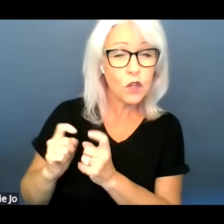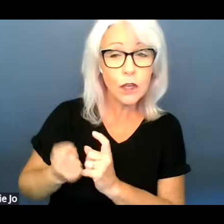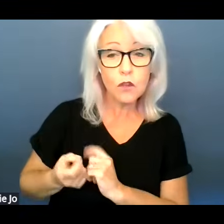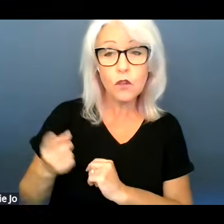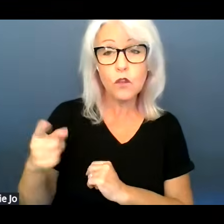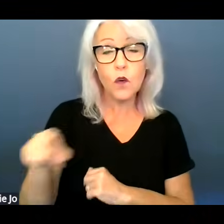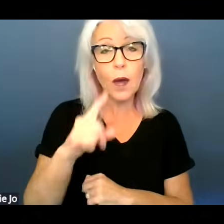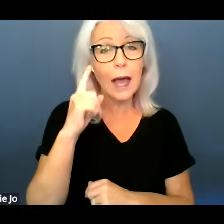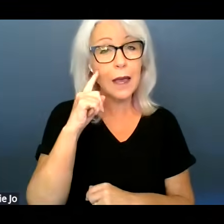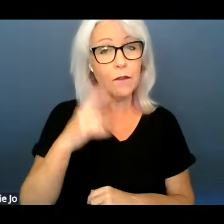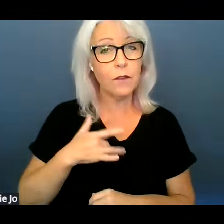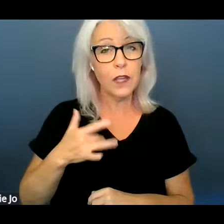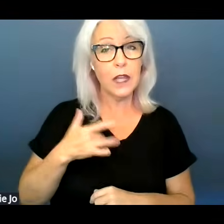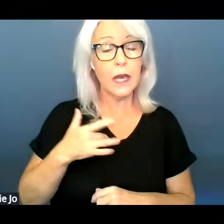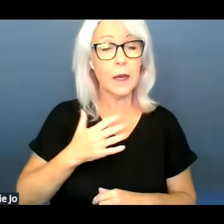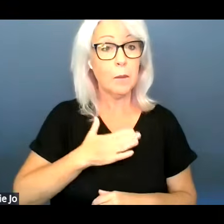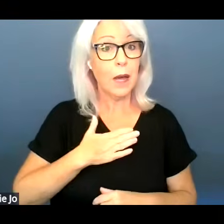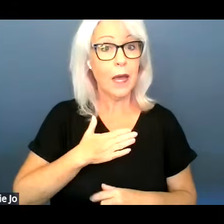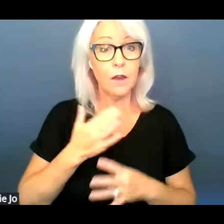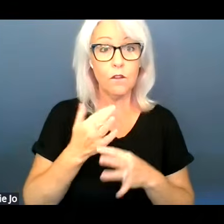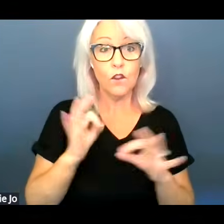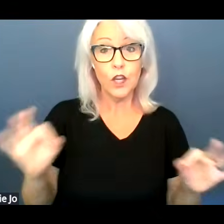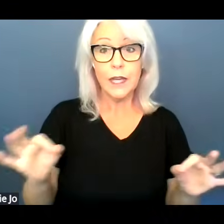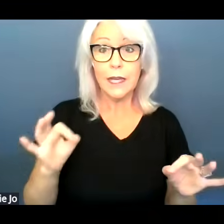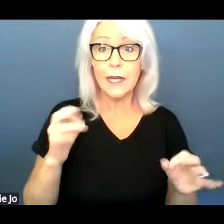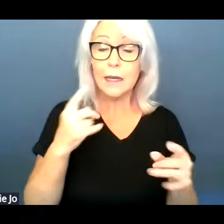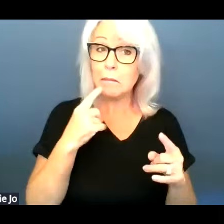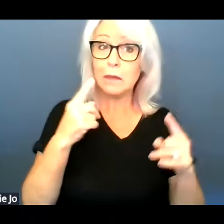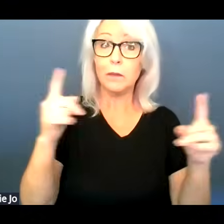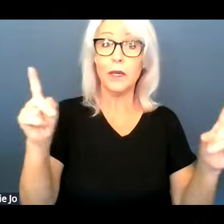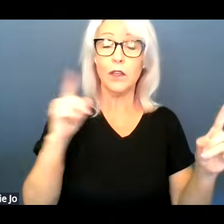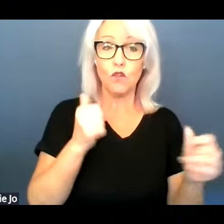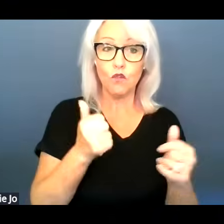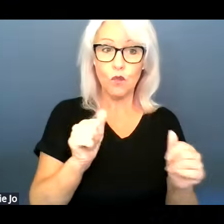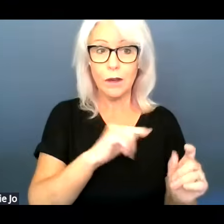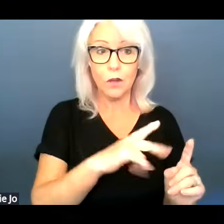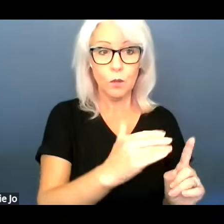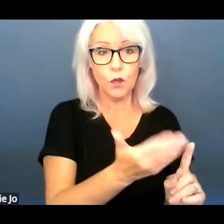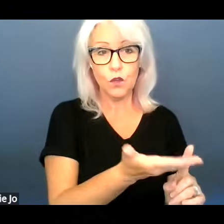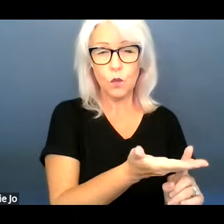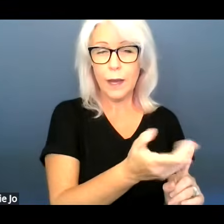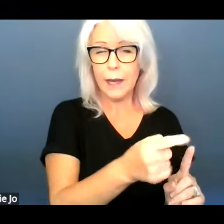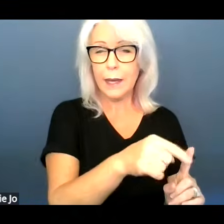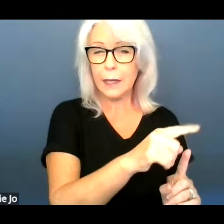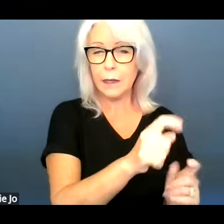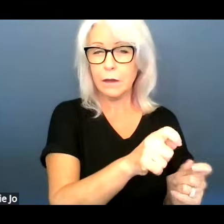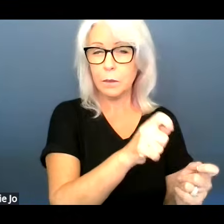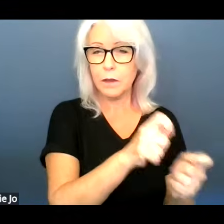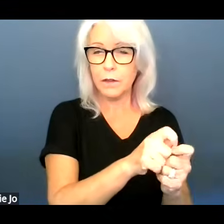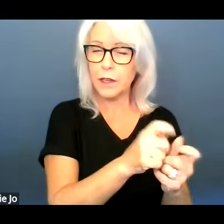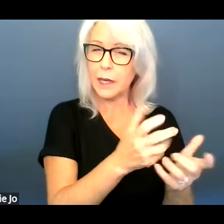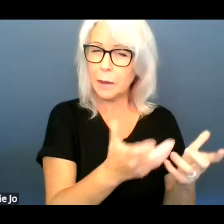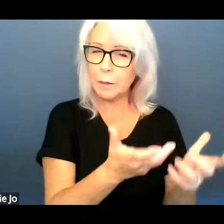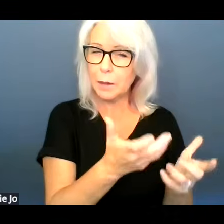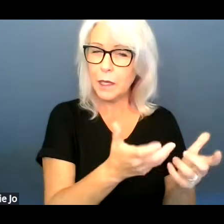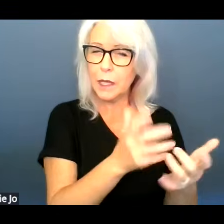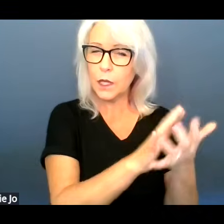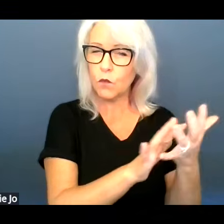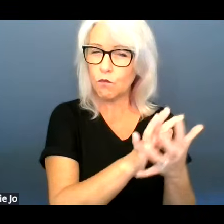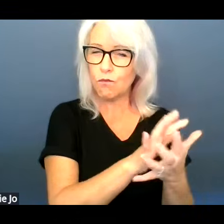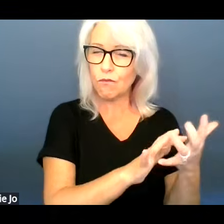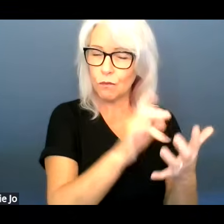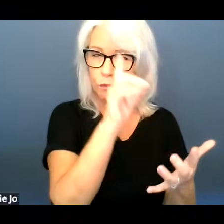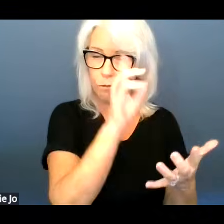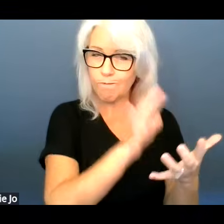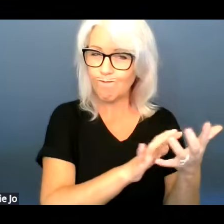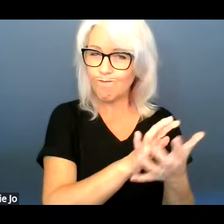Speech was so broad as to try to persuade and to confuse voters from the